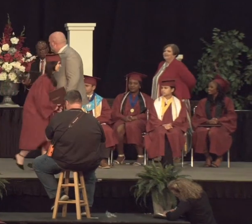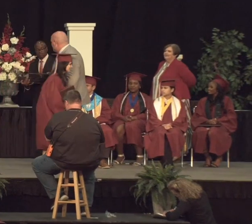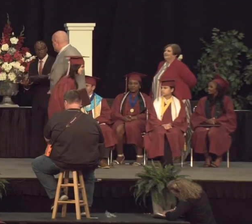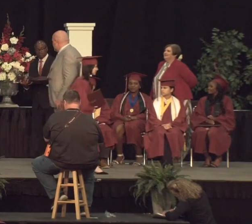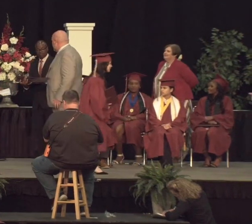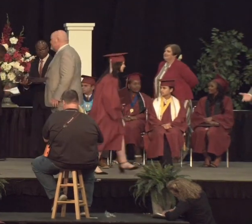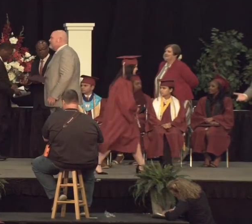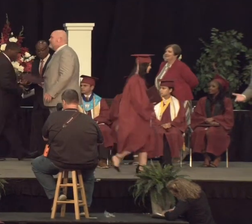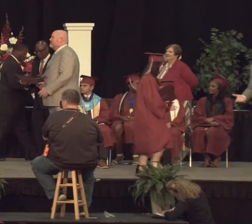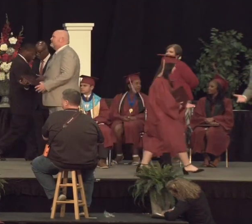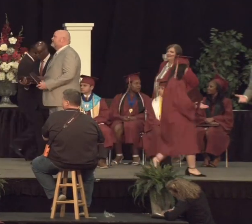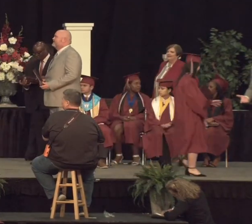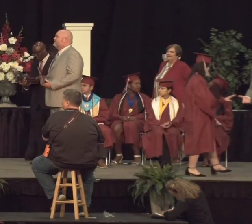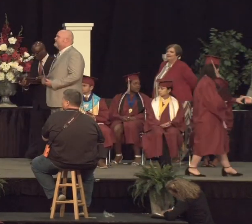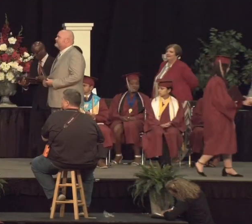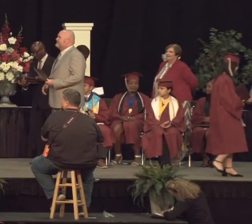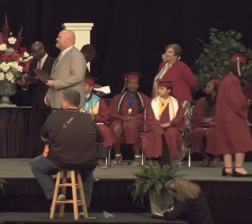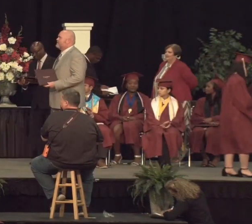Caden Jackson.